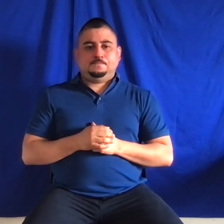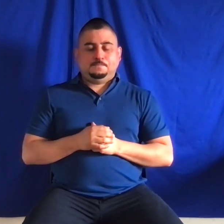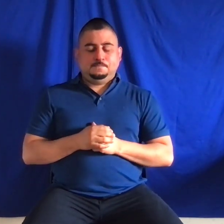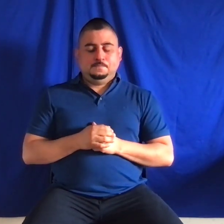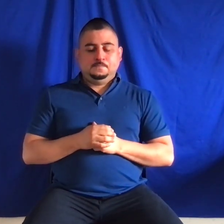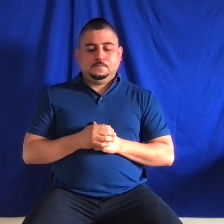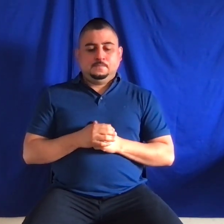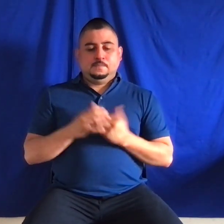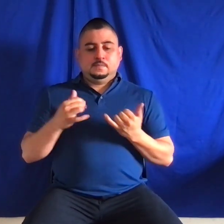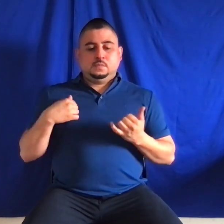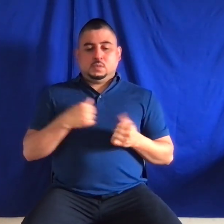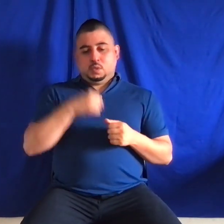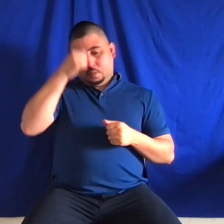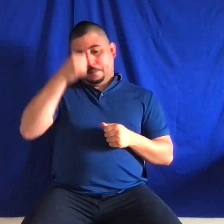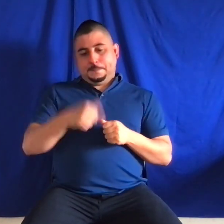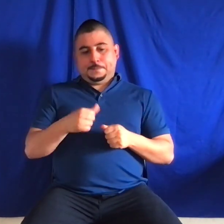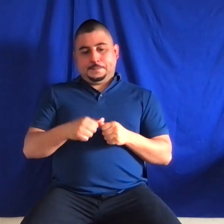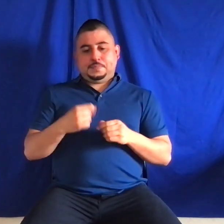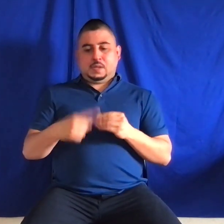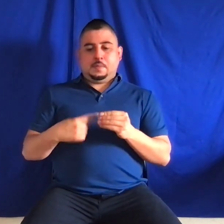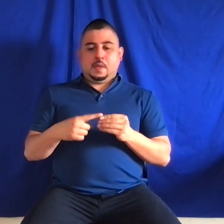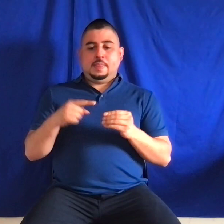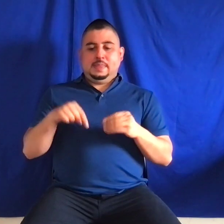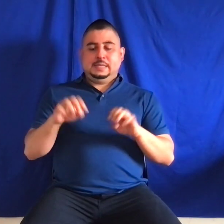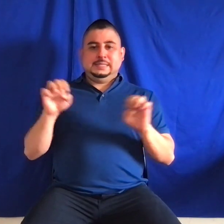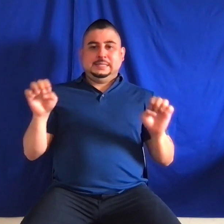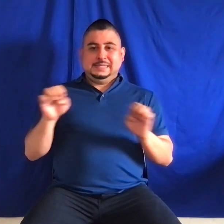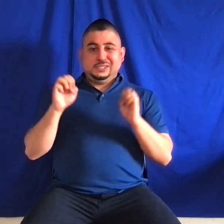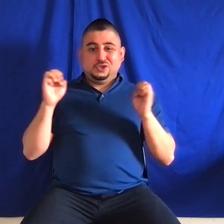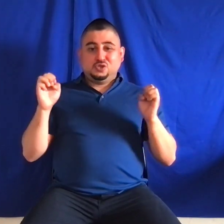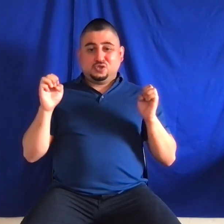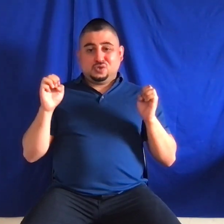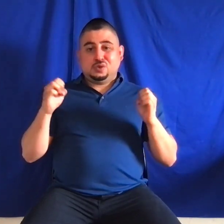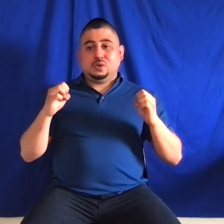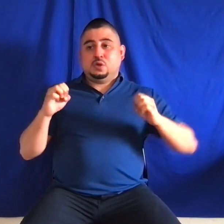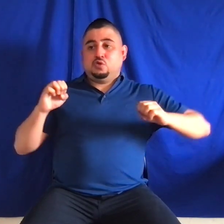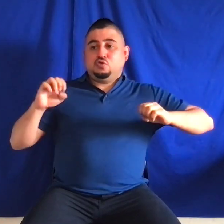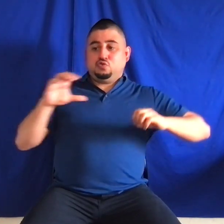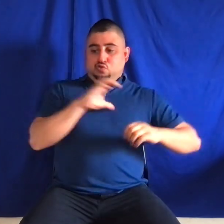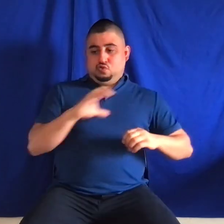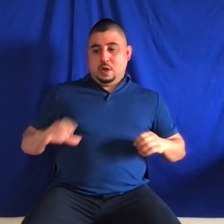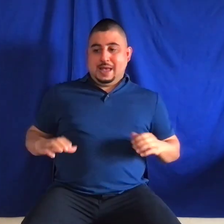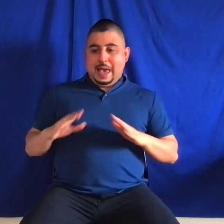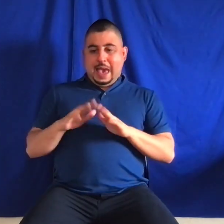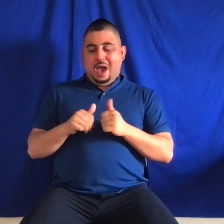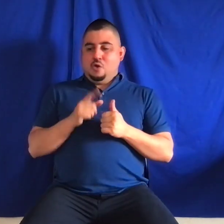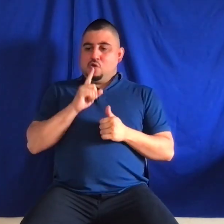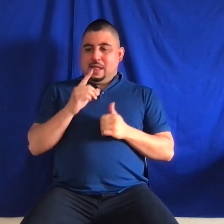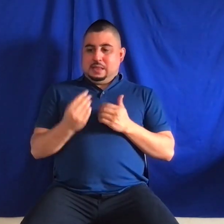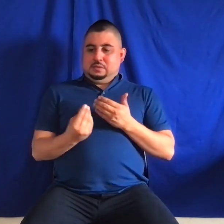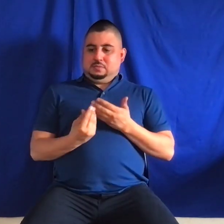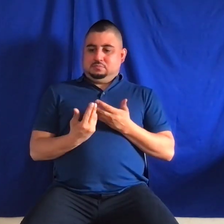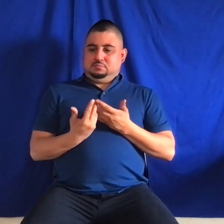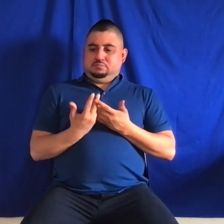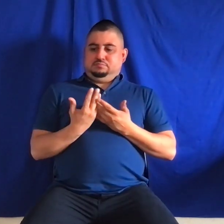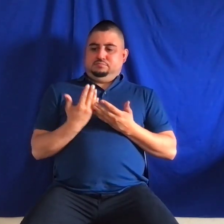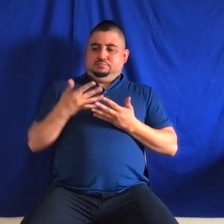So let us be mindful this Easter season of where Christ has touched our lives. And in those